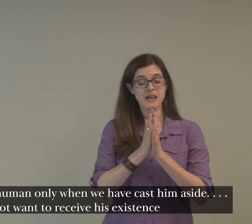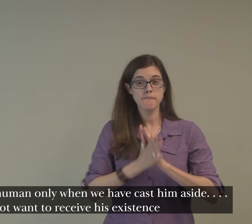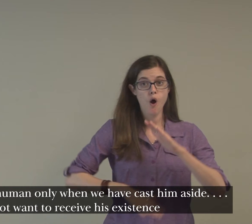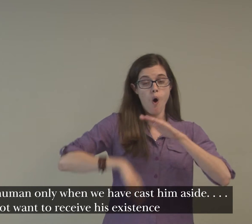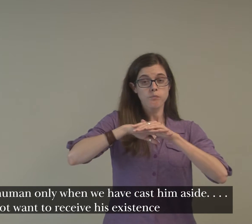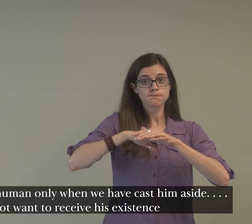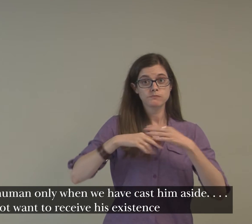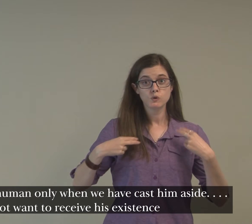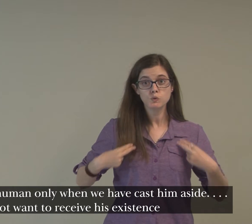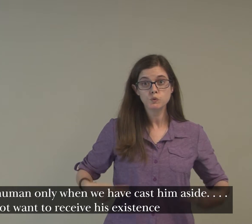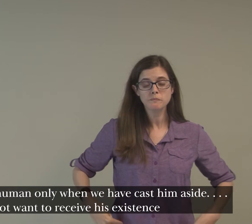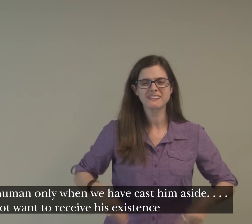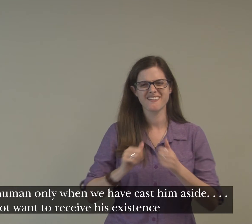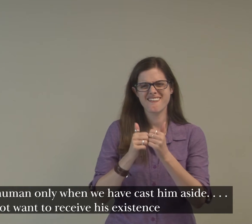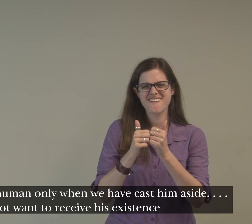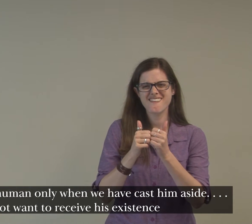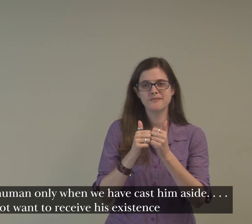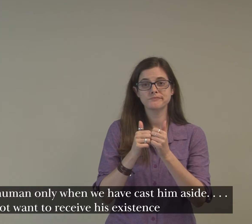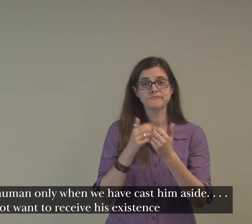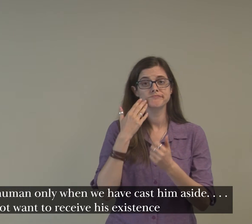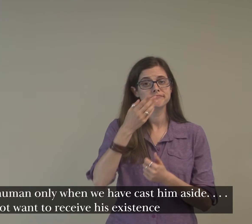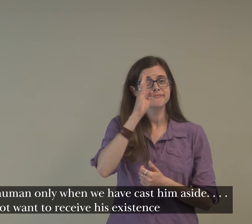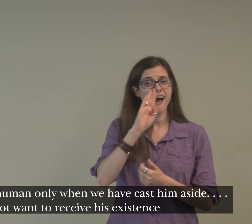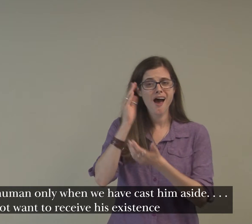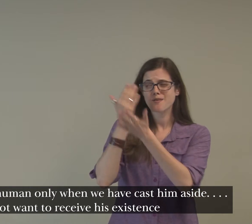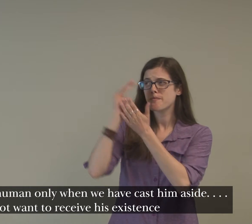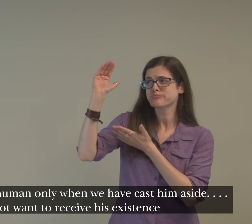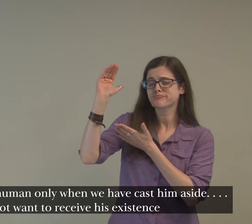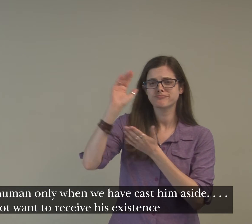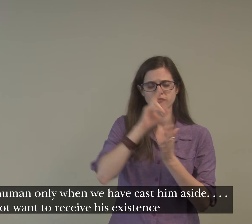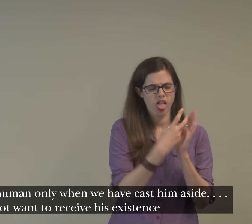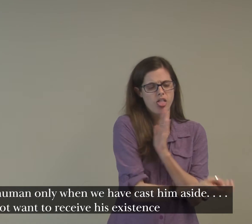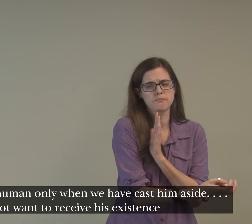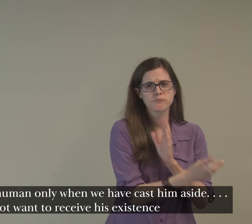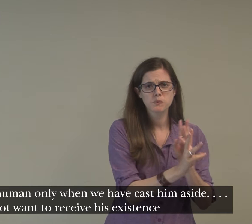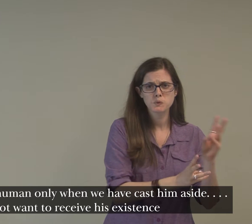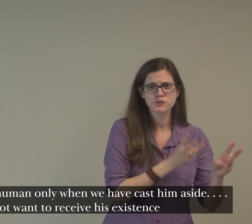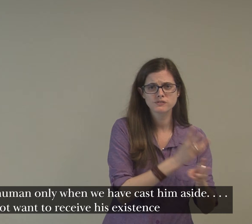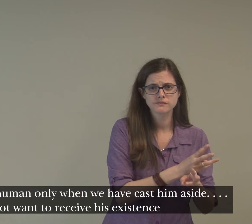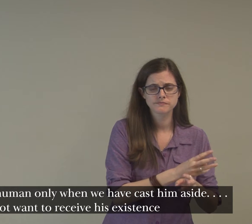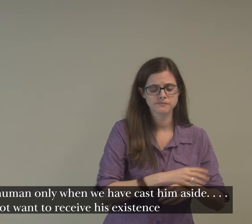And that we will be fully human only when we have cast him aside.